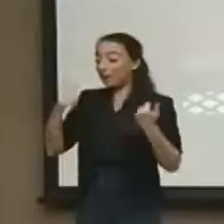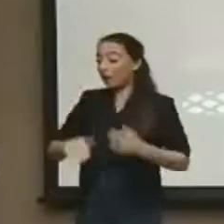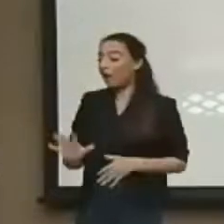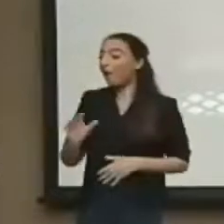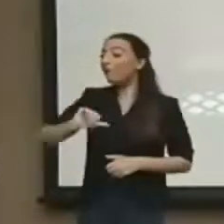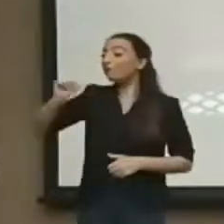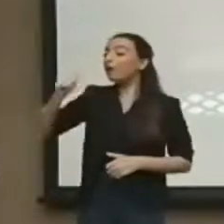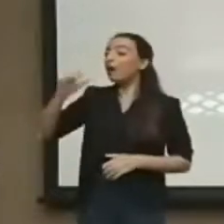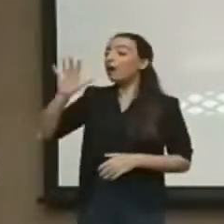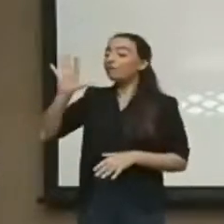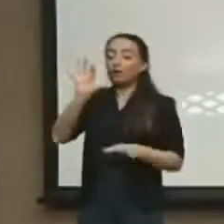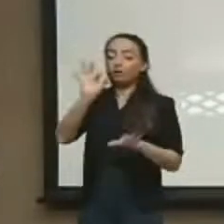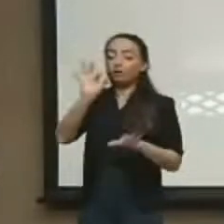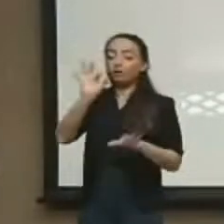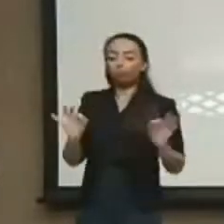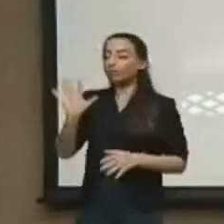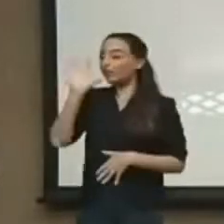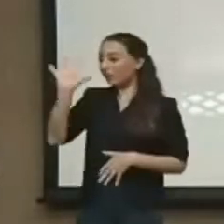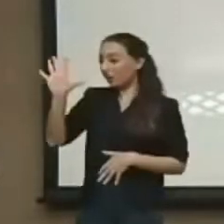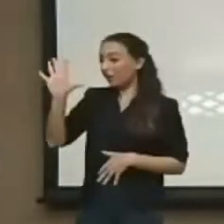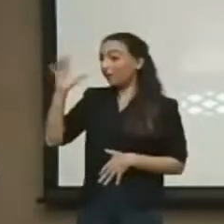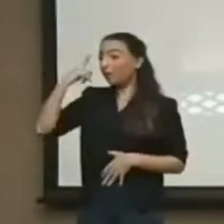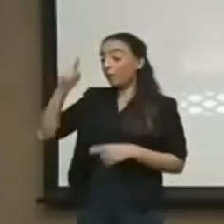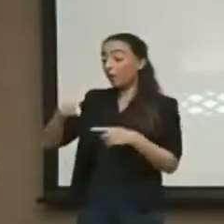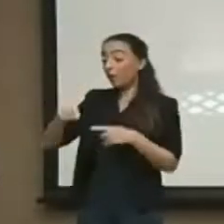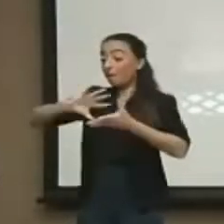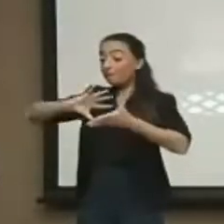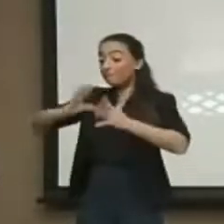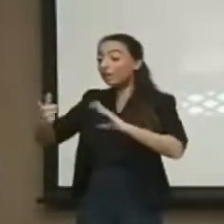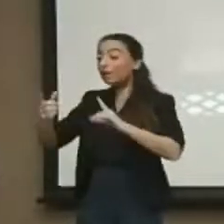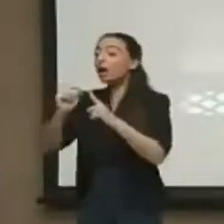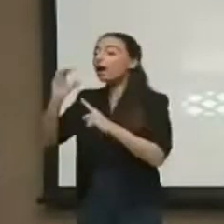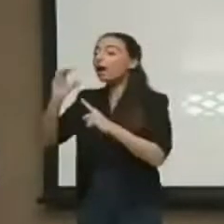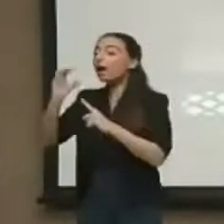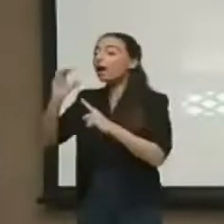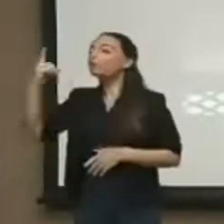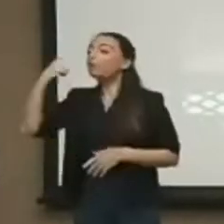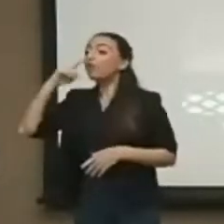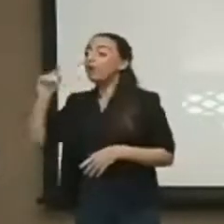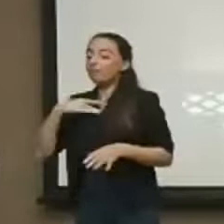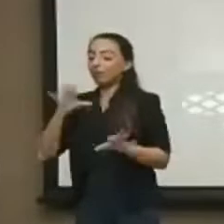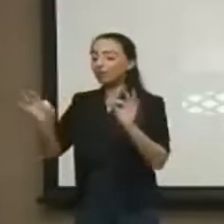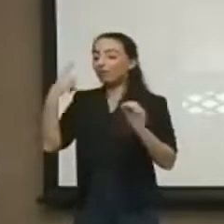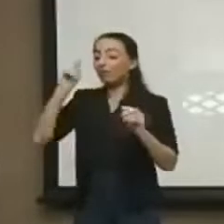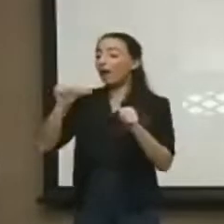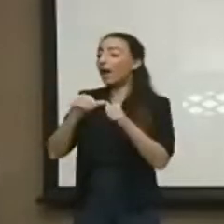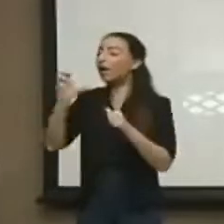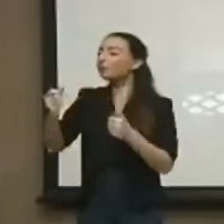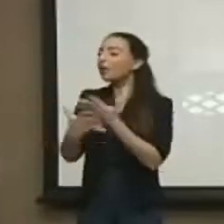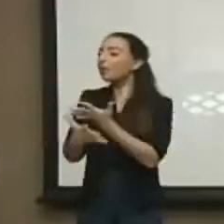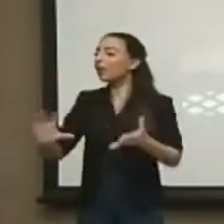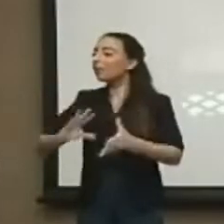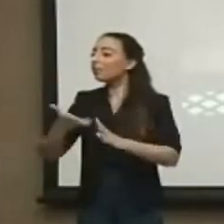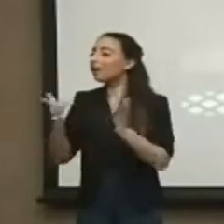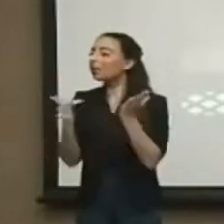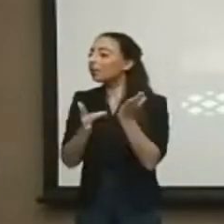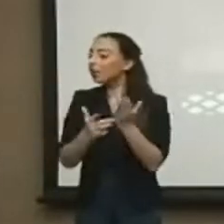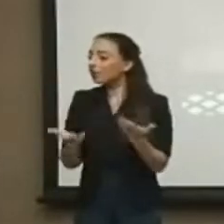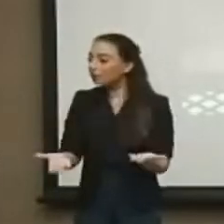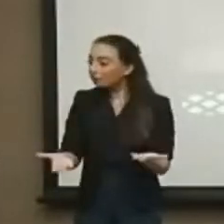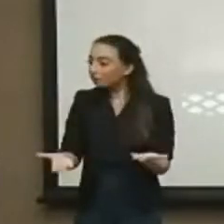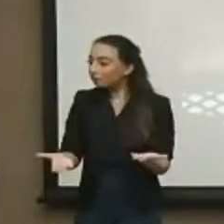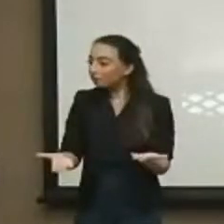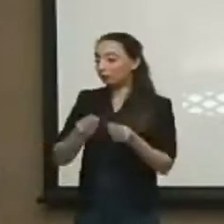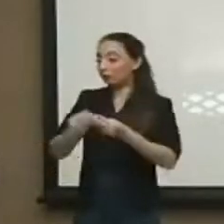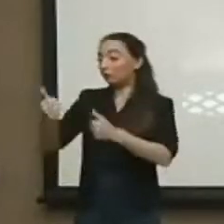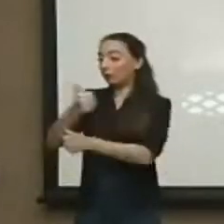today to go from stage 1 to stage 2 to create a POC. Never happened till now. So what do we need? Monitoring.